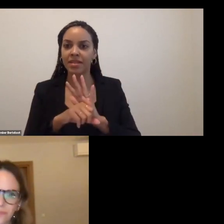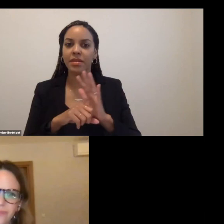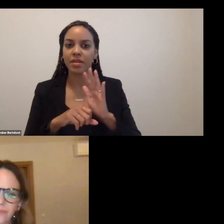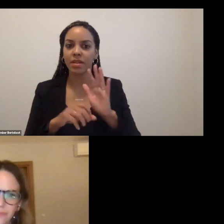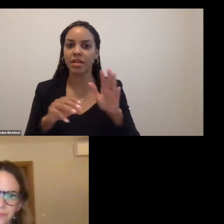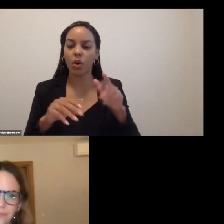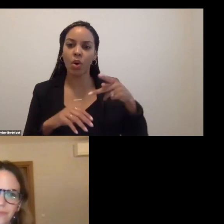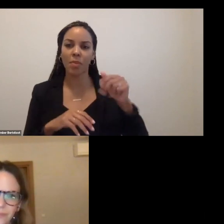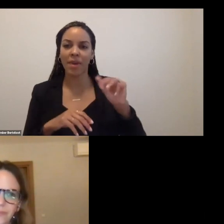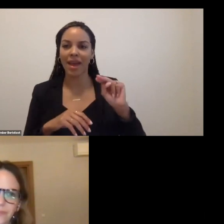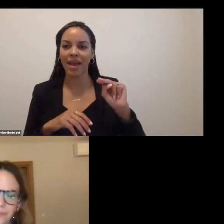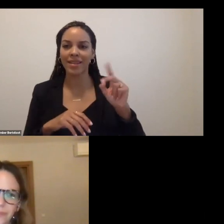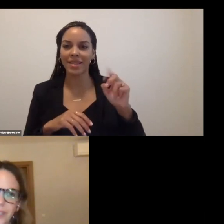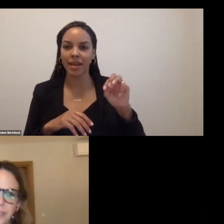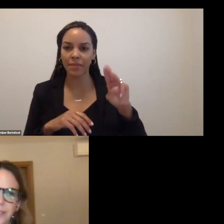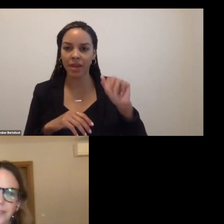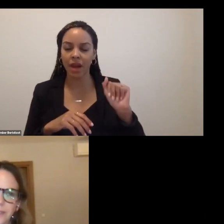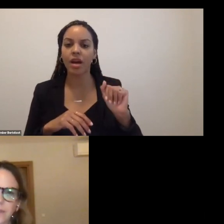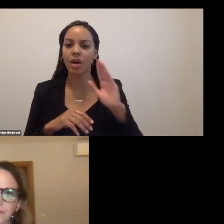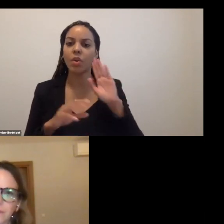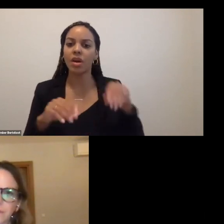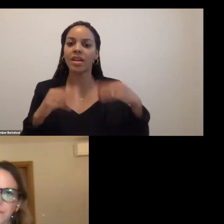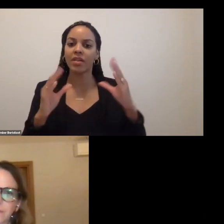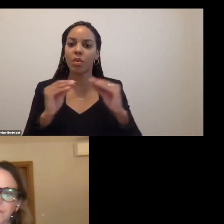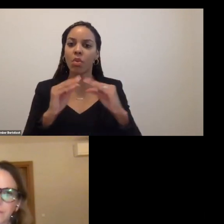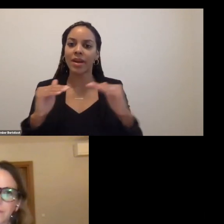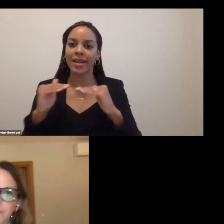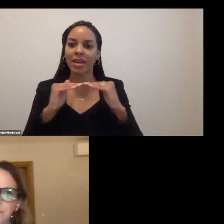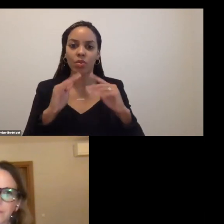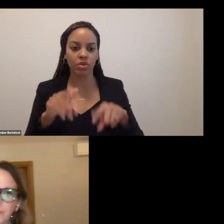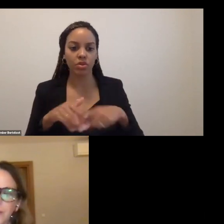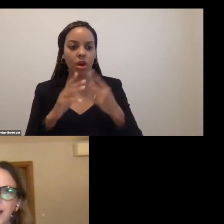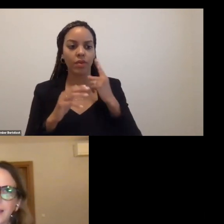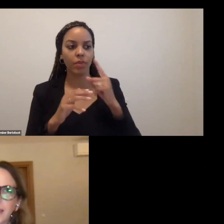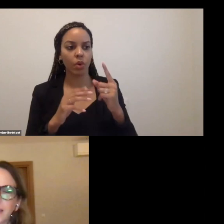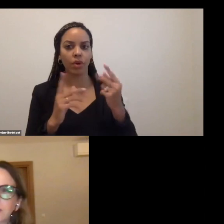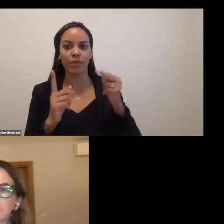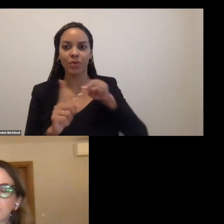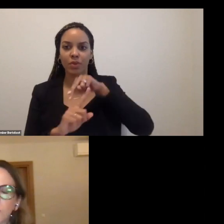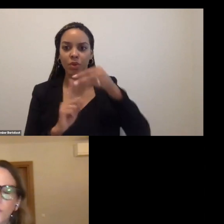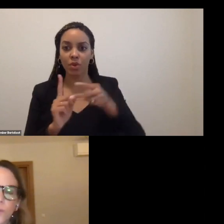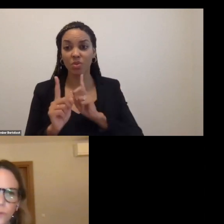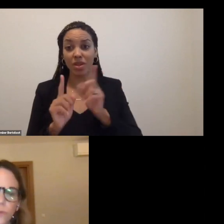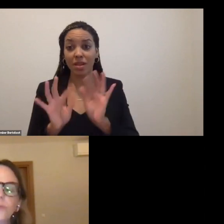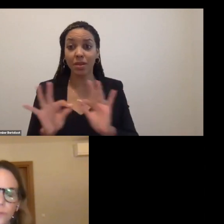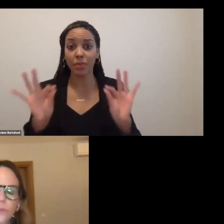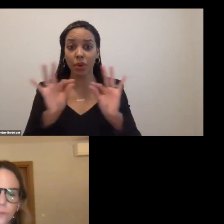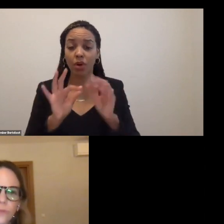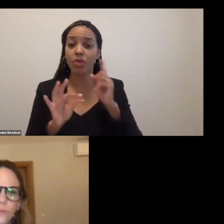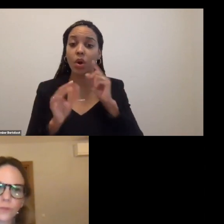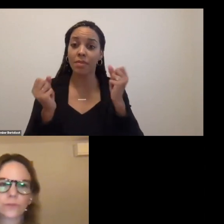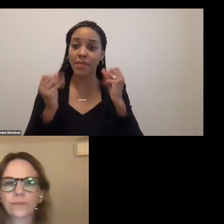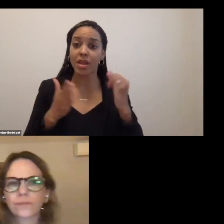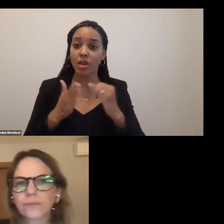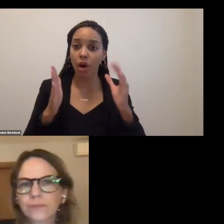artist exchanges and so on. They would be really important. I think for many artists who